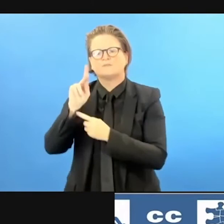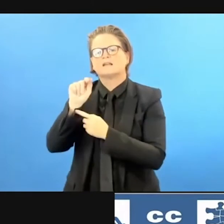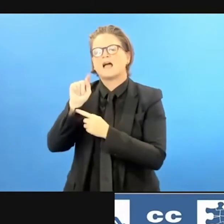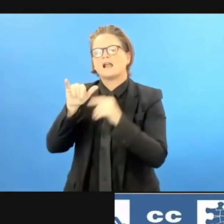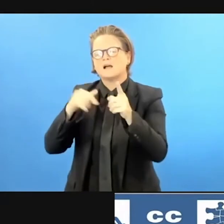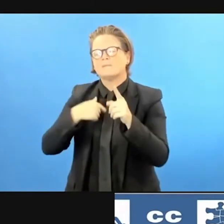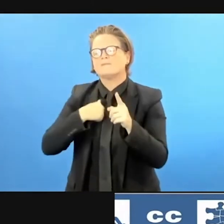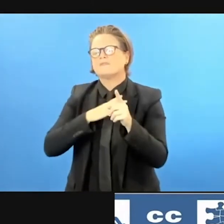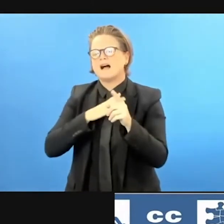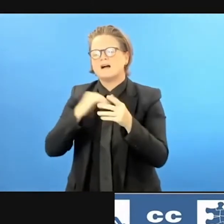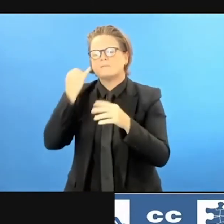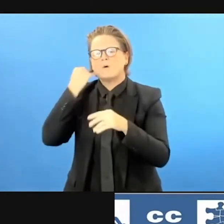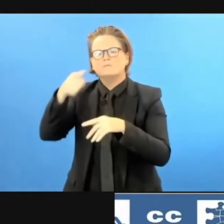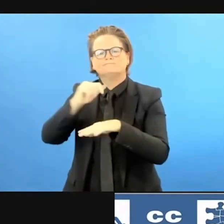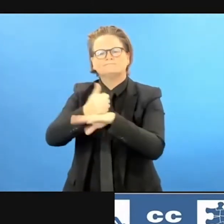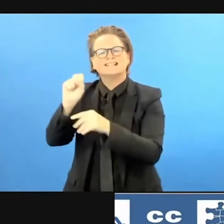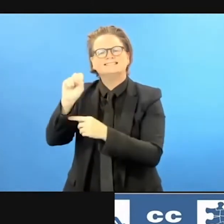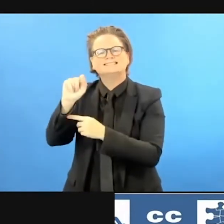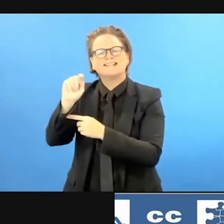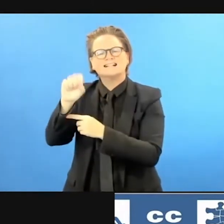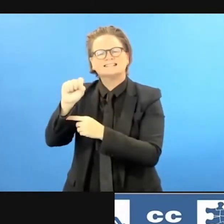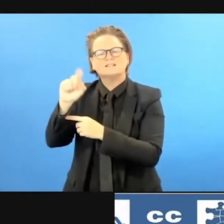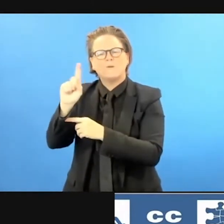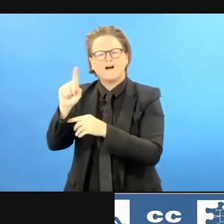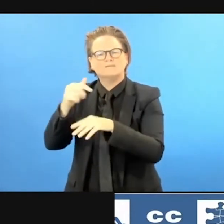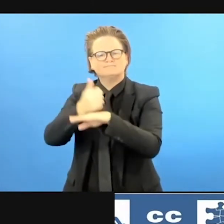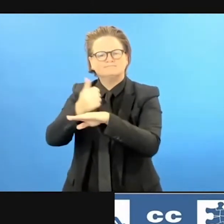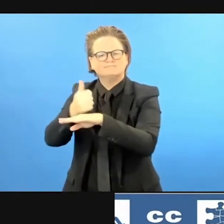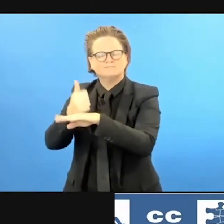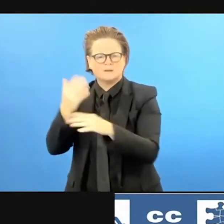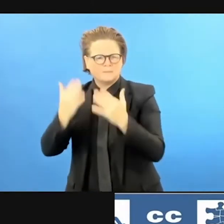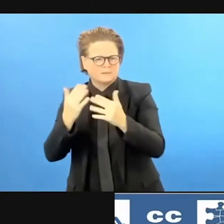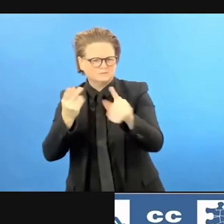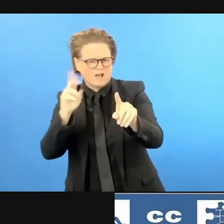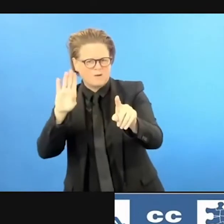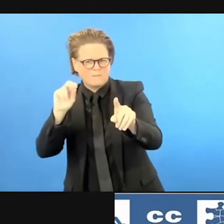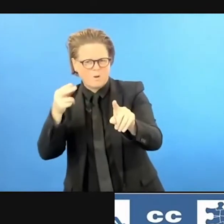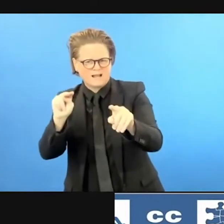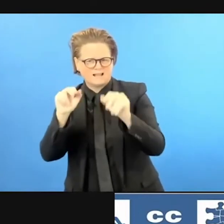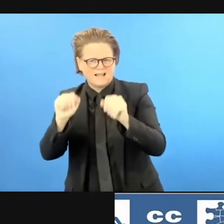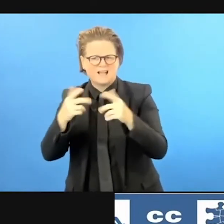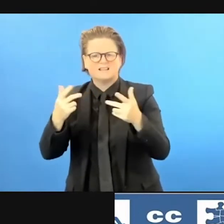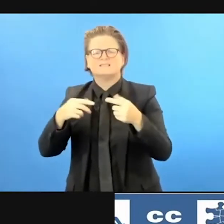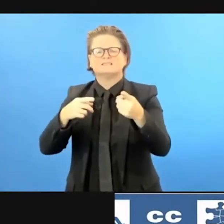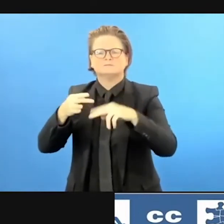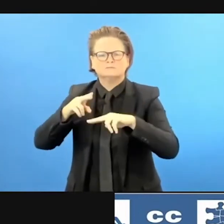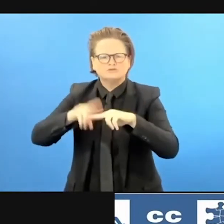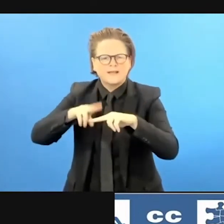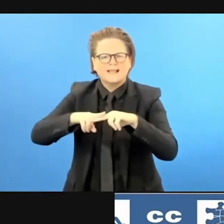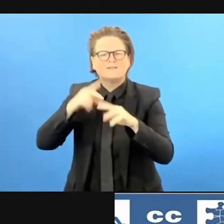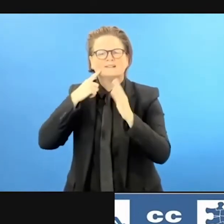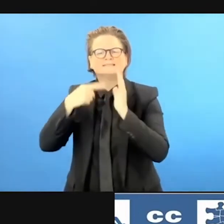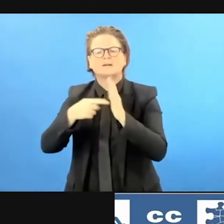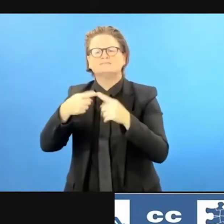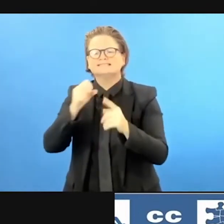maybe Director Bond, if you want to speak to this, but in terms of bathroom and chair access for seniors who cannot stand in line and need to use the